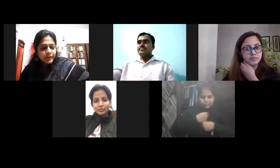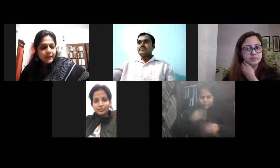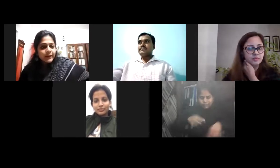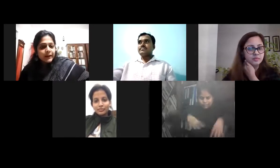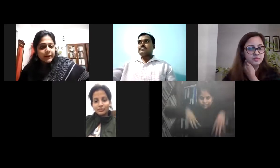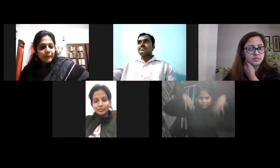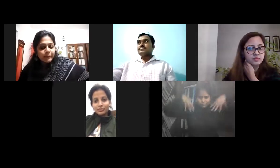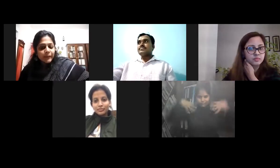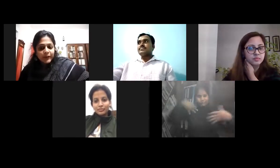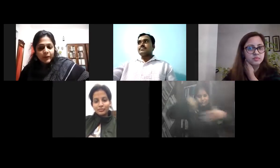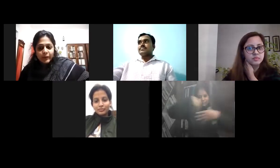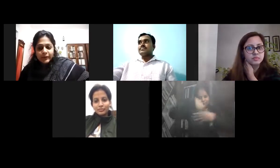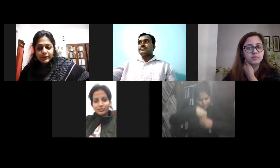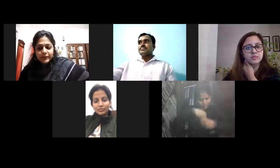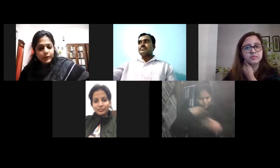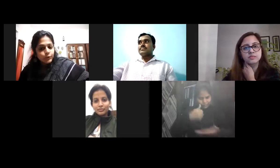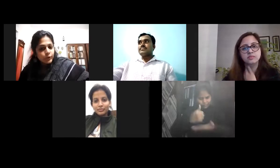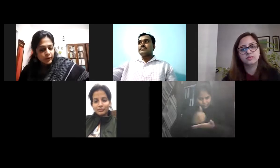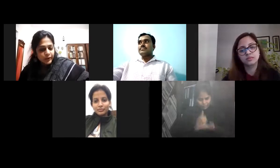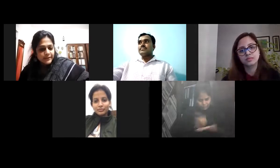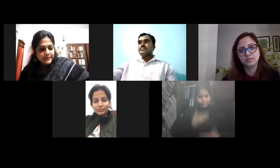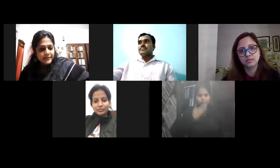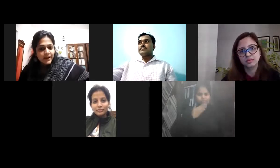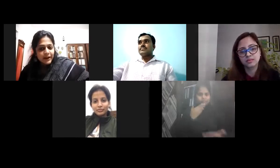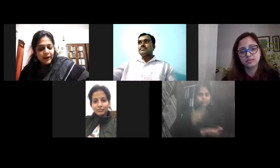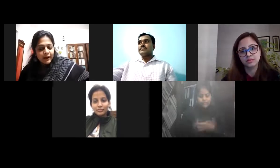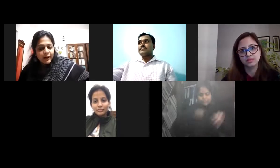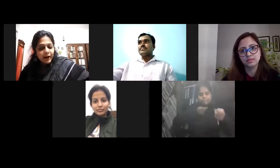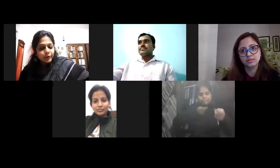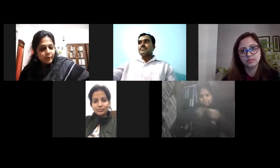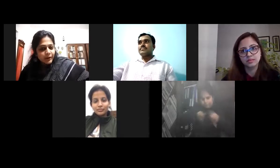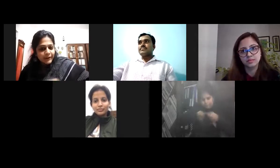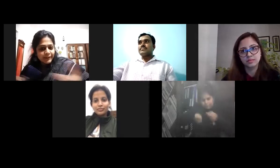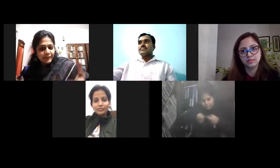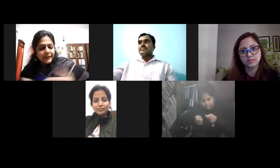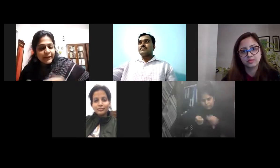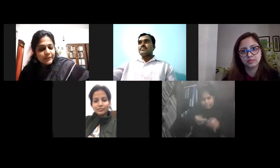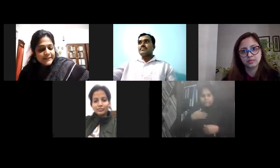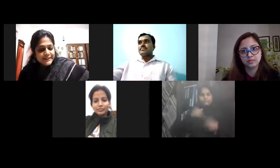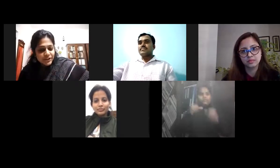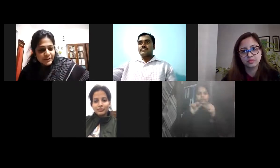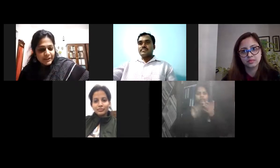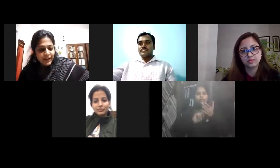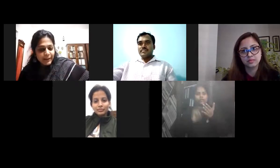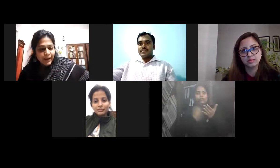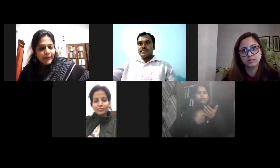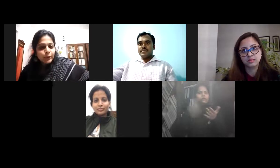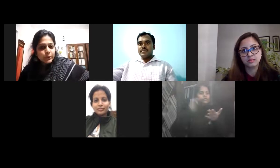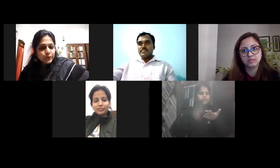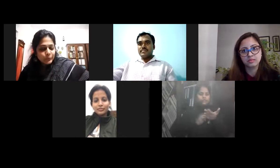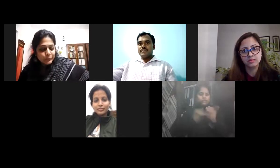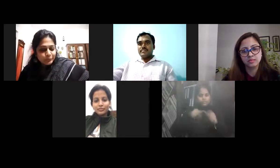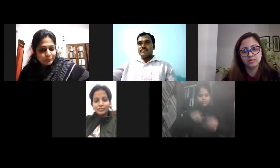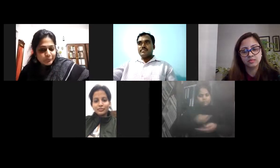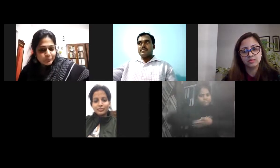inclusive. Thank you, and thank you to the organizers. Anurima, I think we are done with this session. I'm handing over